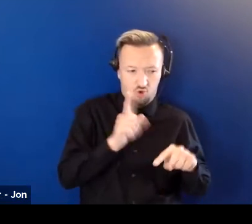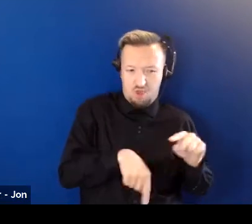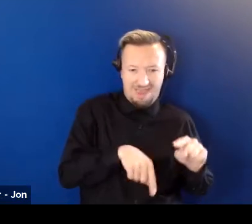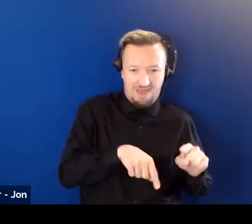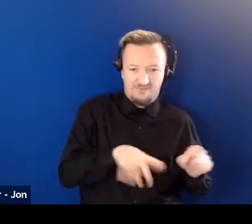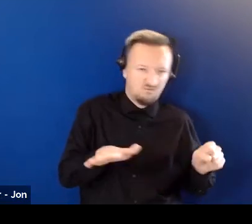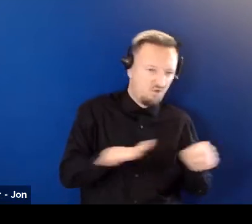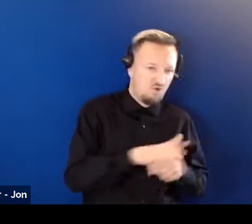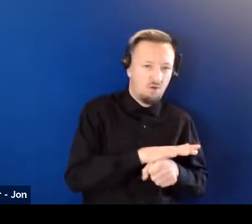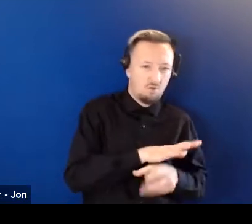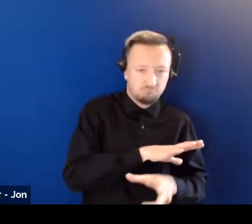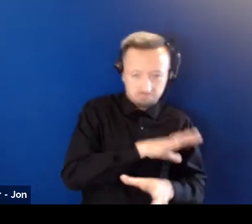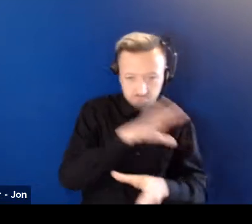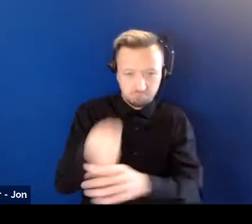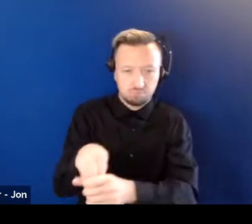delivering